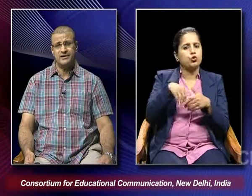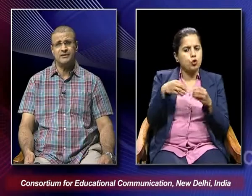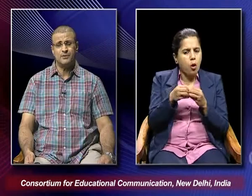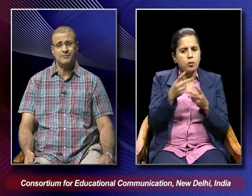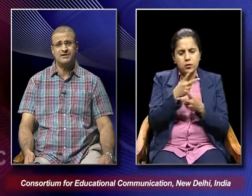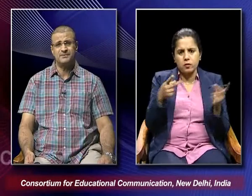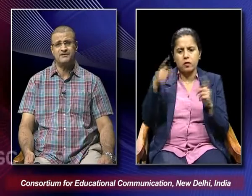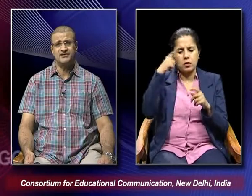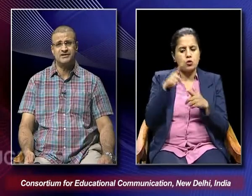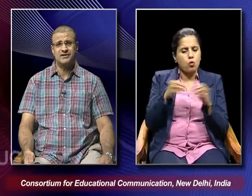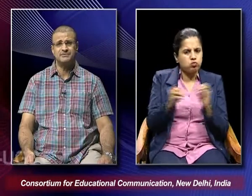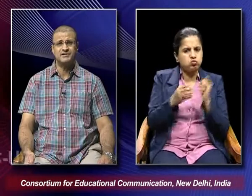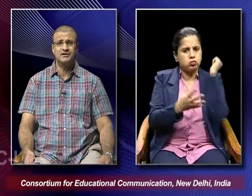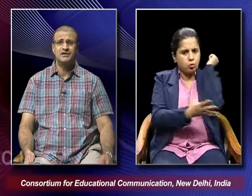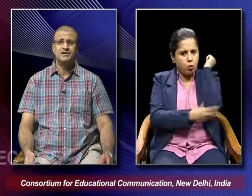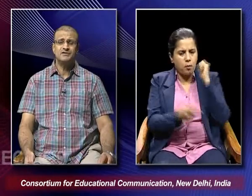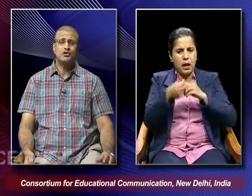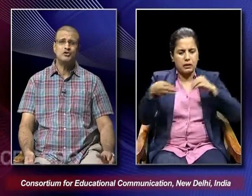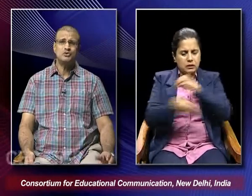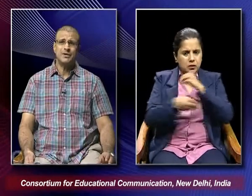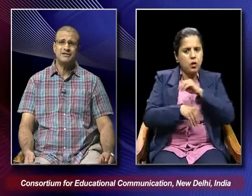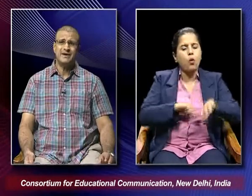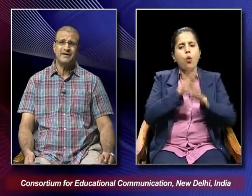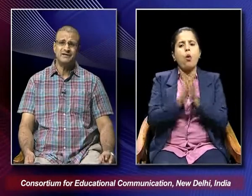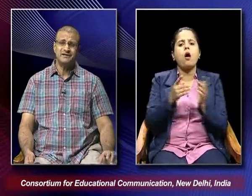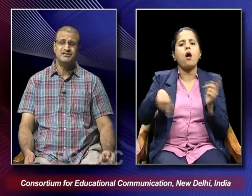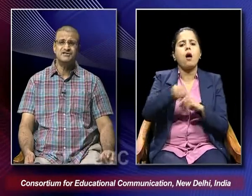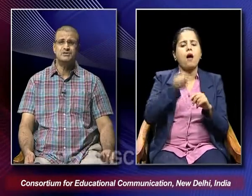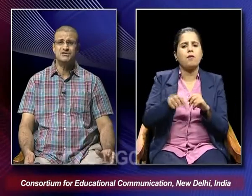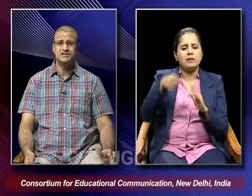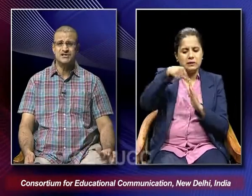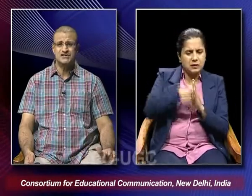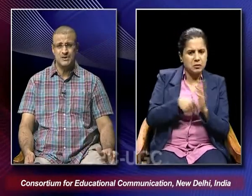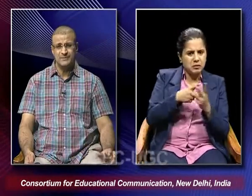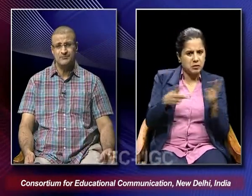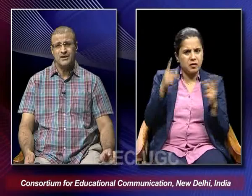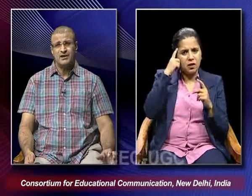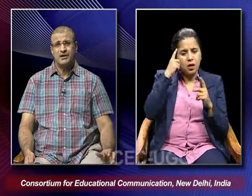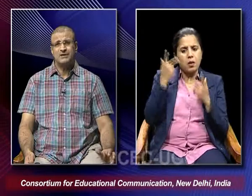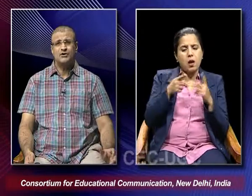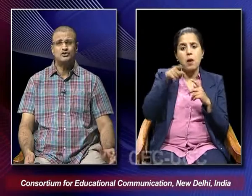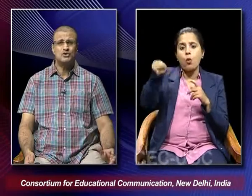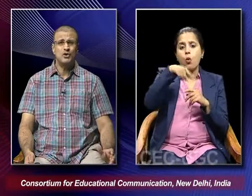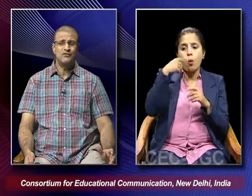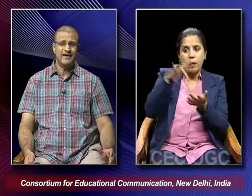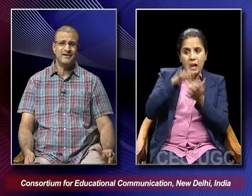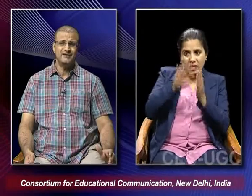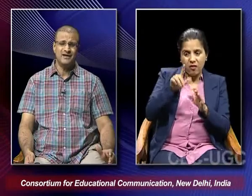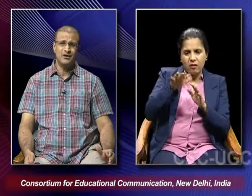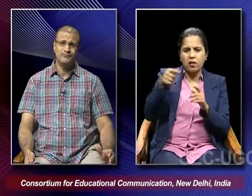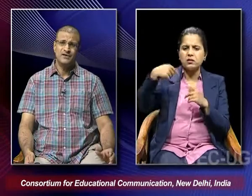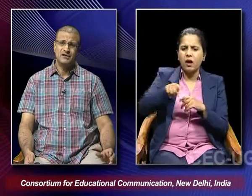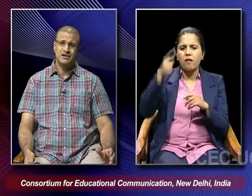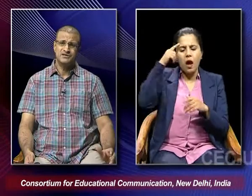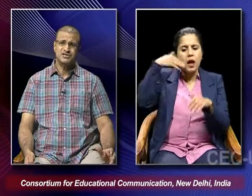and unemployment, poverty and corruption, they were also undermining the institutions as well. We also find that